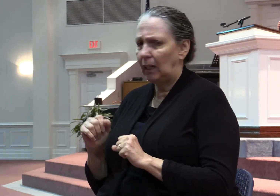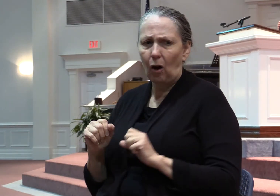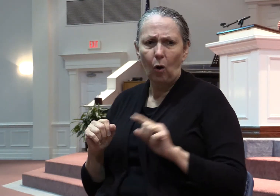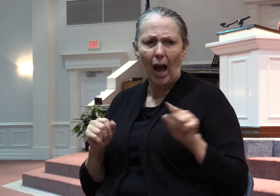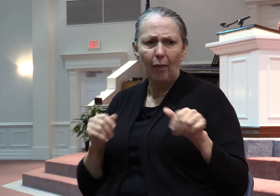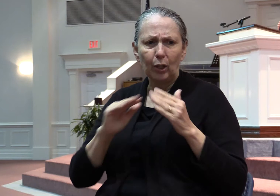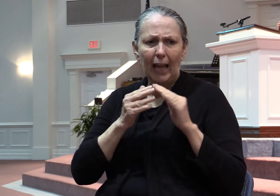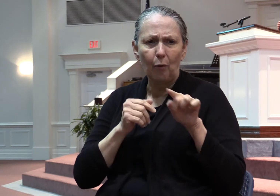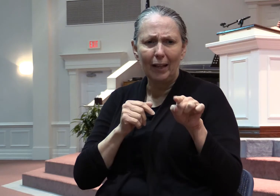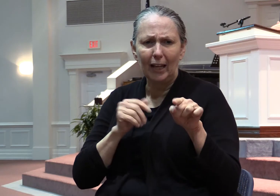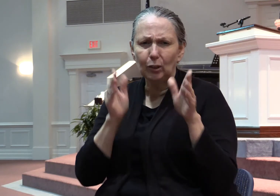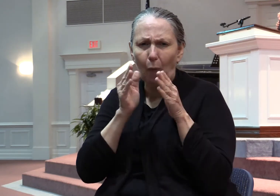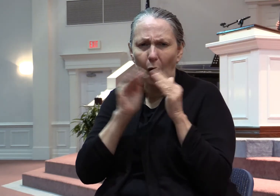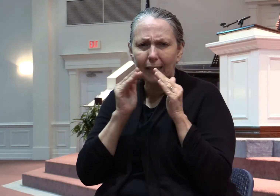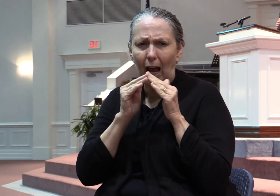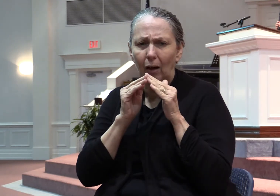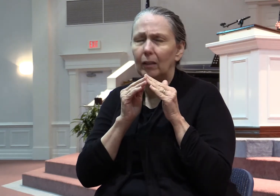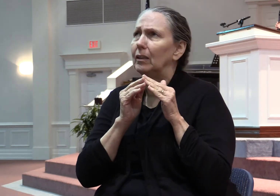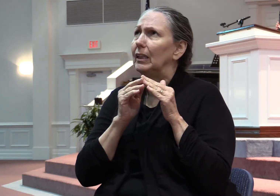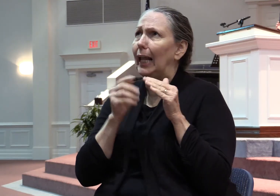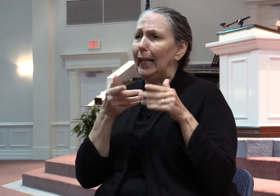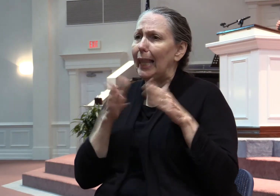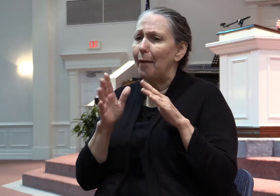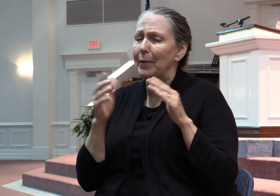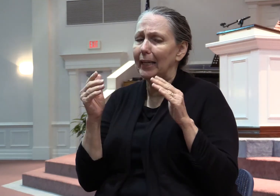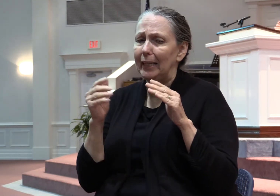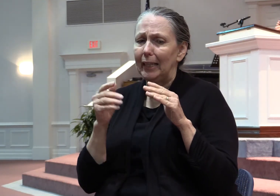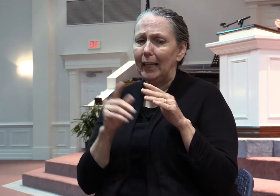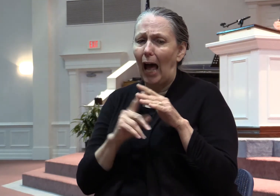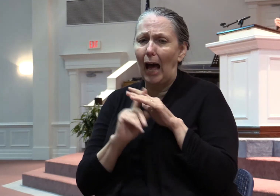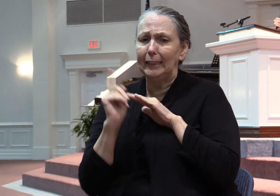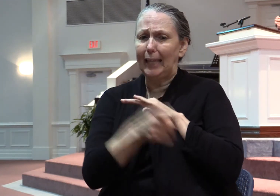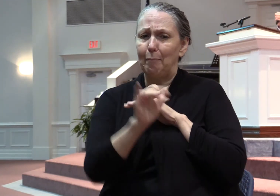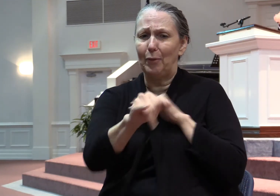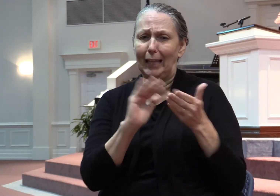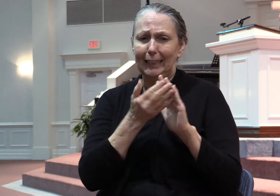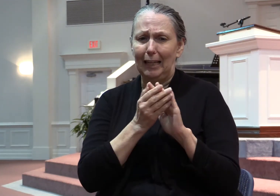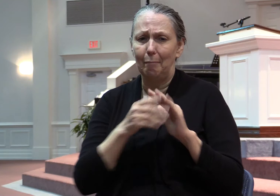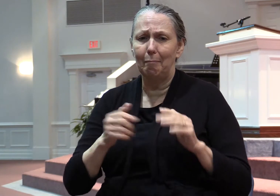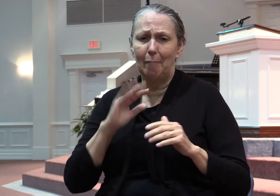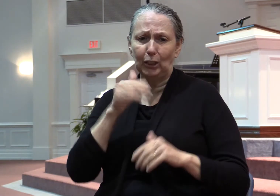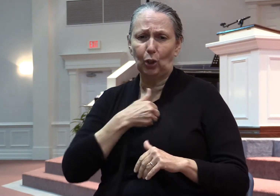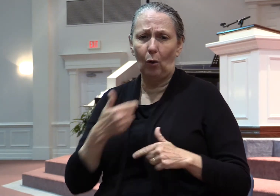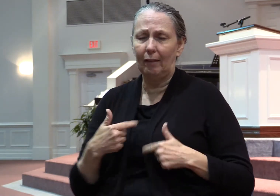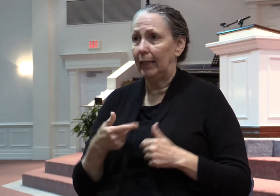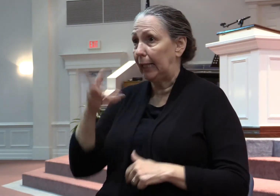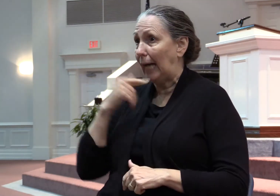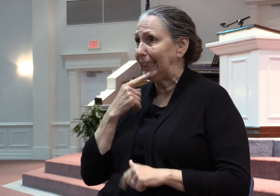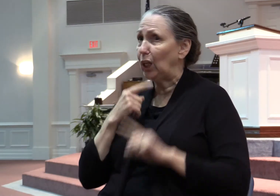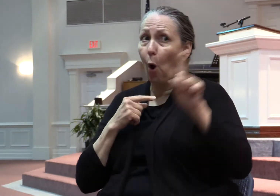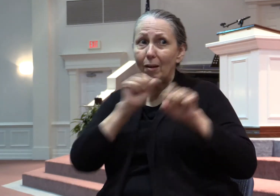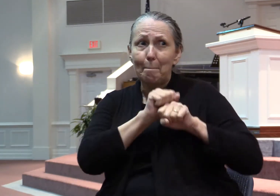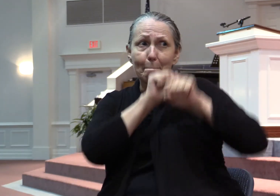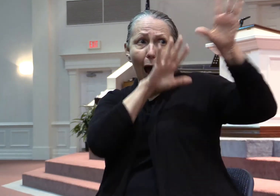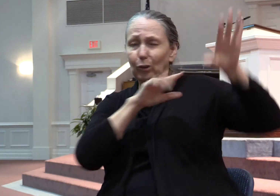it's a little one. Let me escape hither. My soul shall live. Let me get the Lord told him, say, get to the mountains.